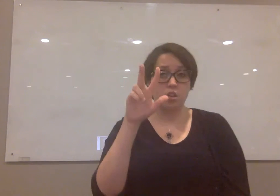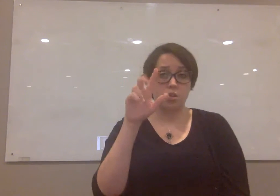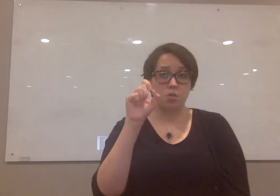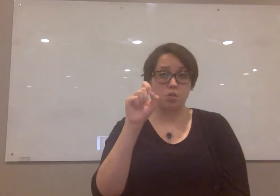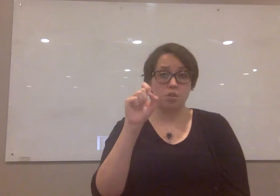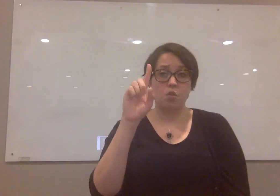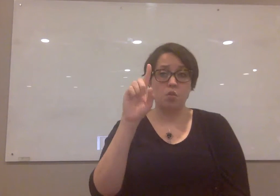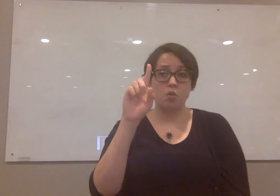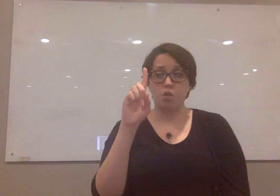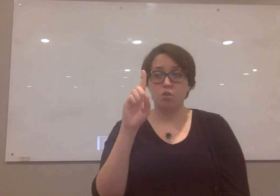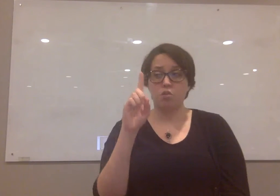number, unfortunately.